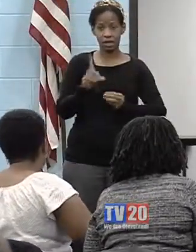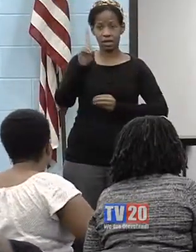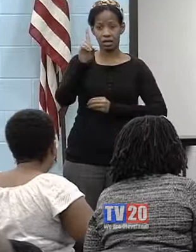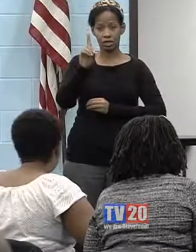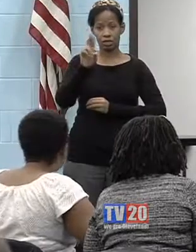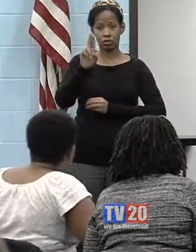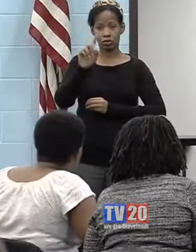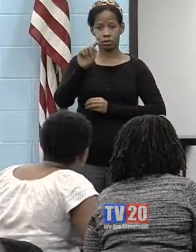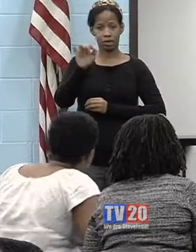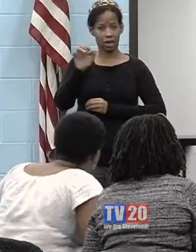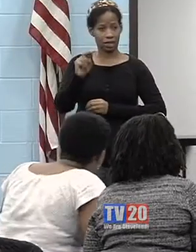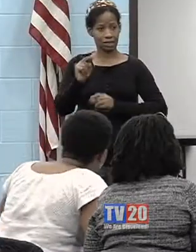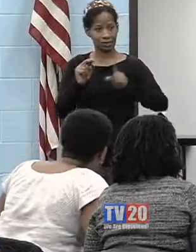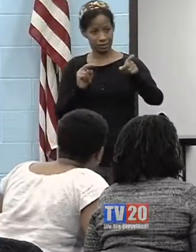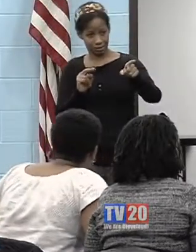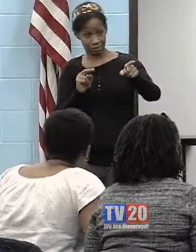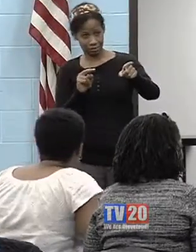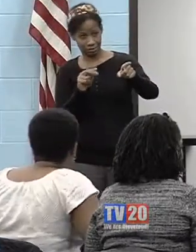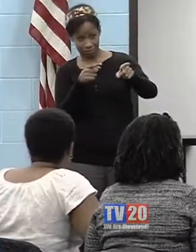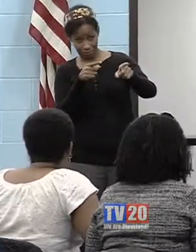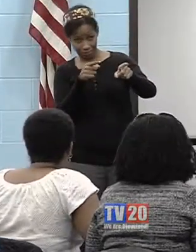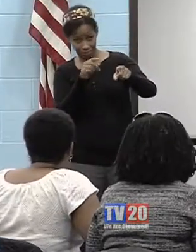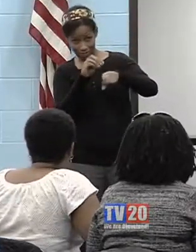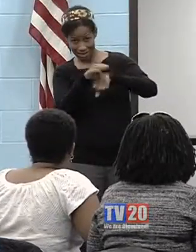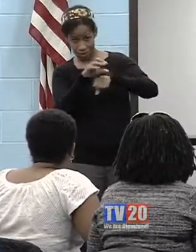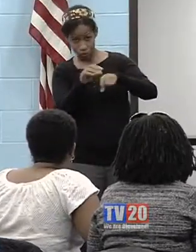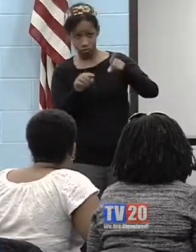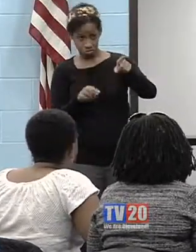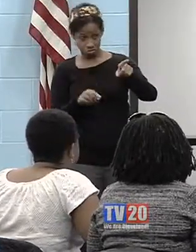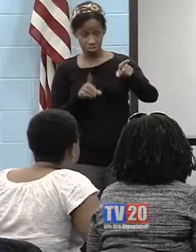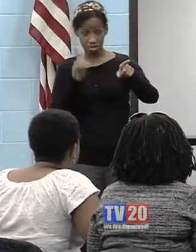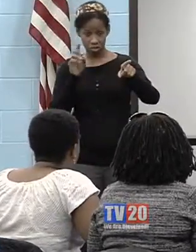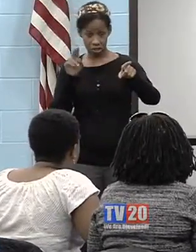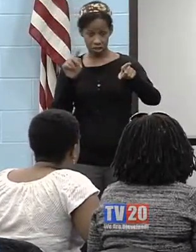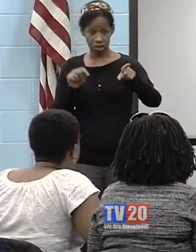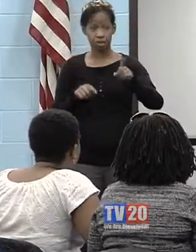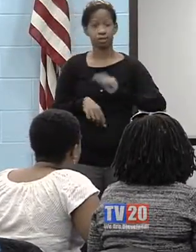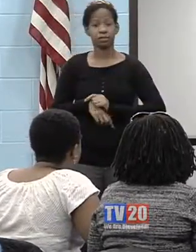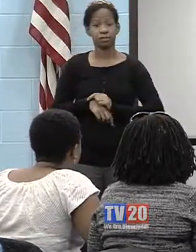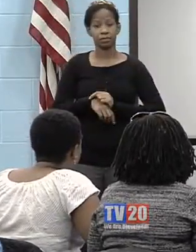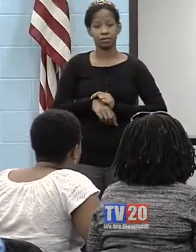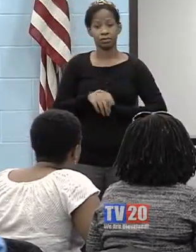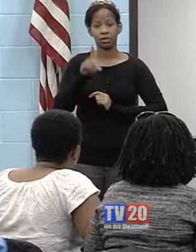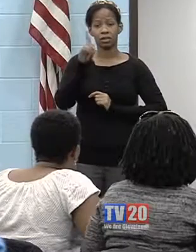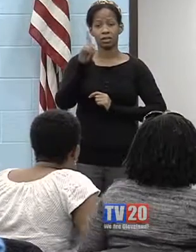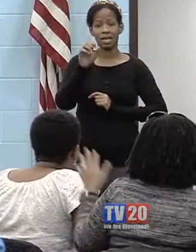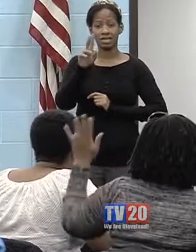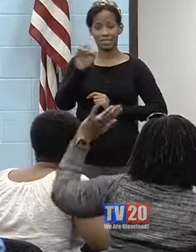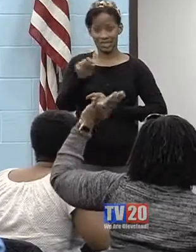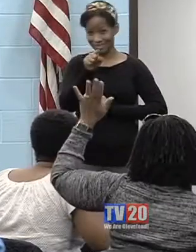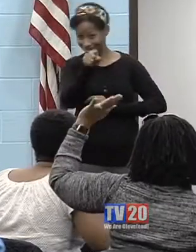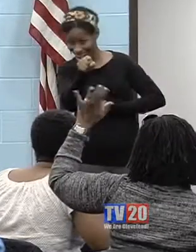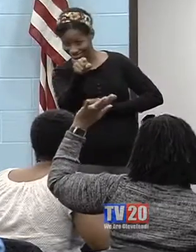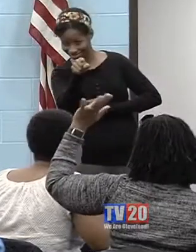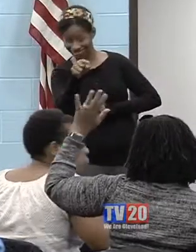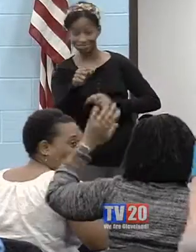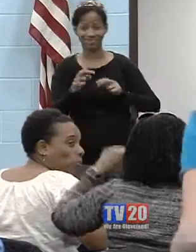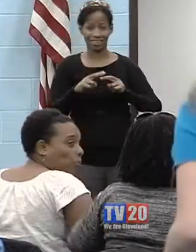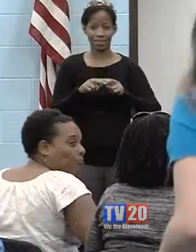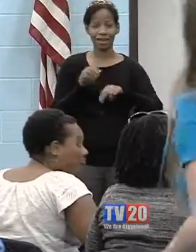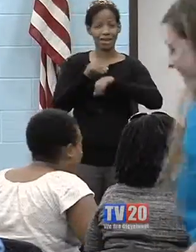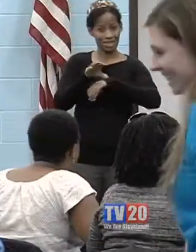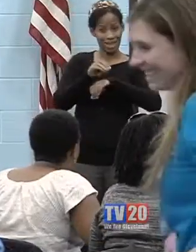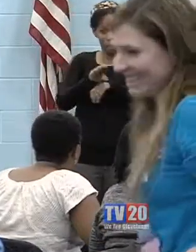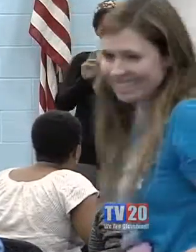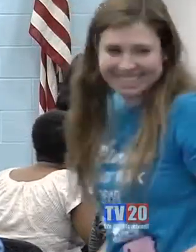from Mr. Hairston's ward, Councilman Hairston, and Ms. Deskins from Councilman Bishop.